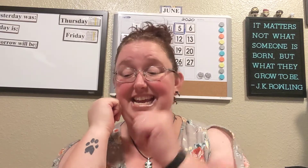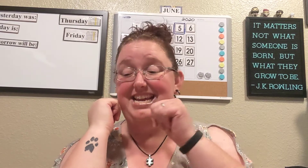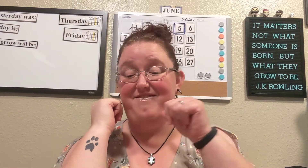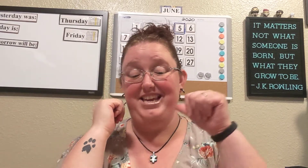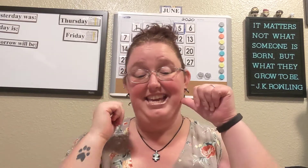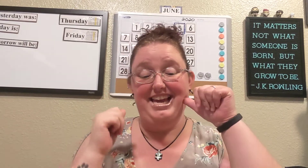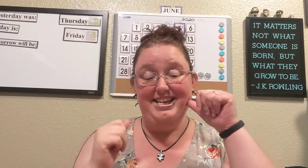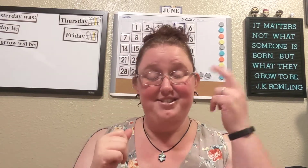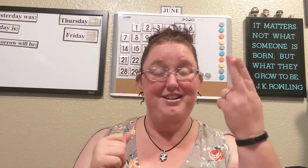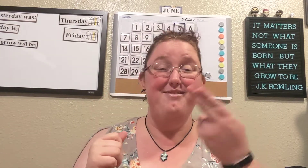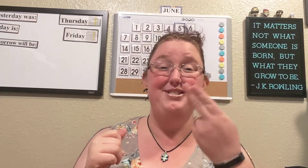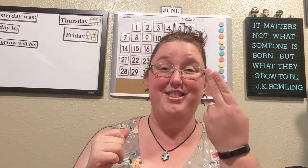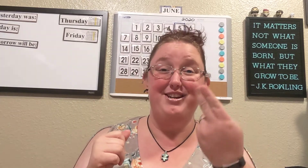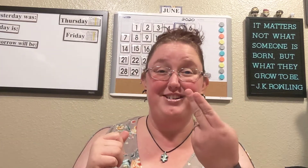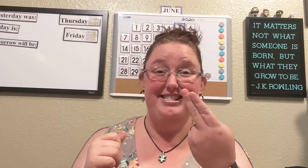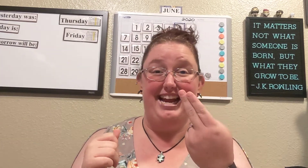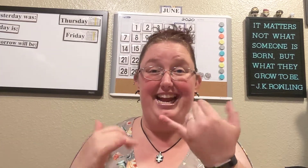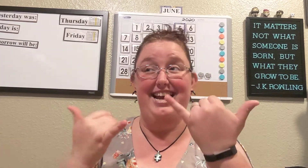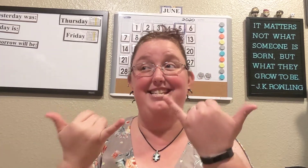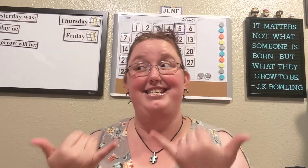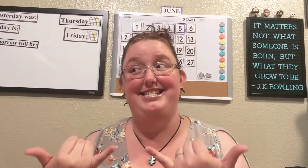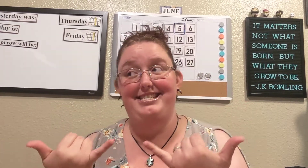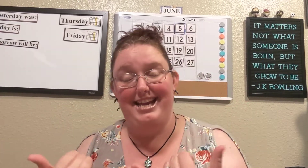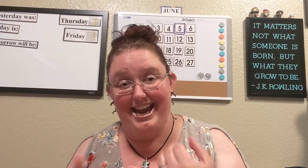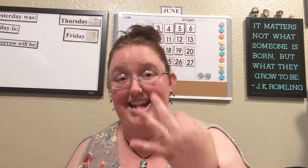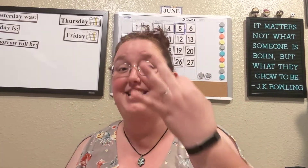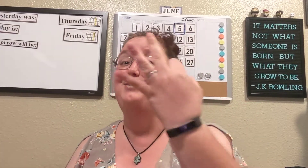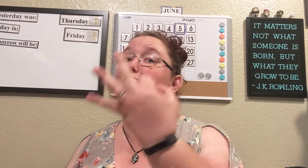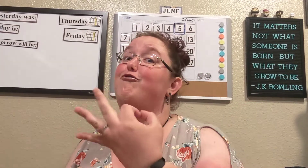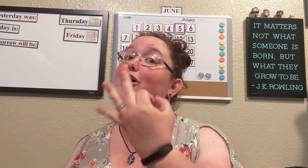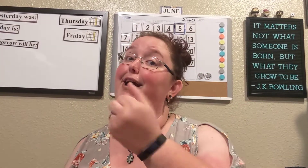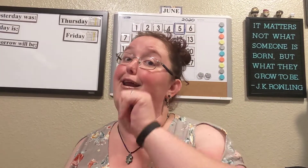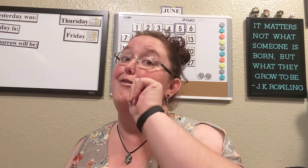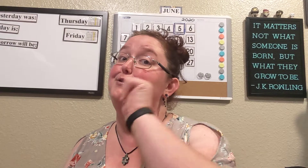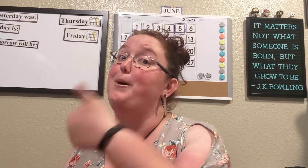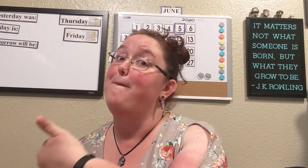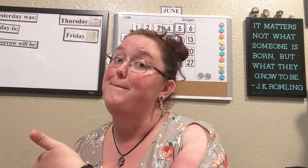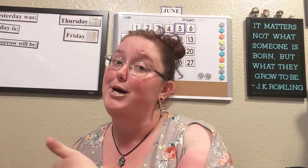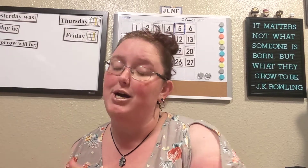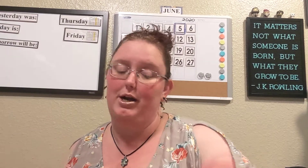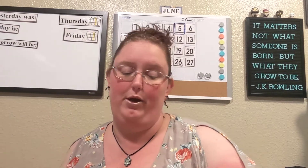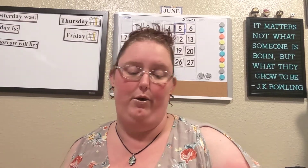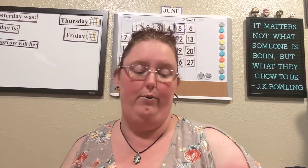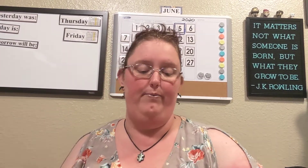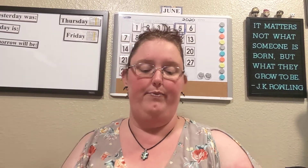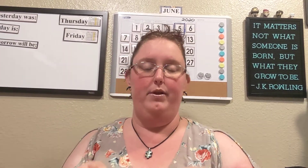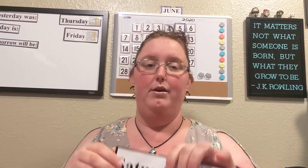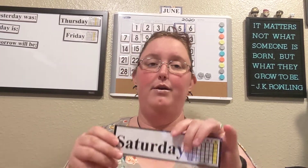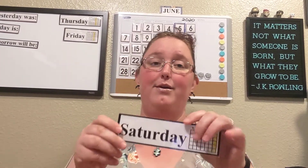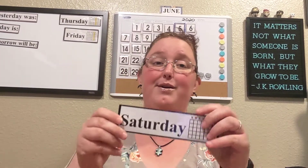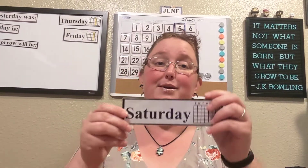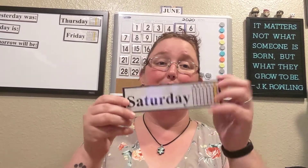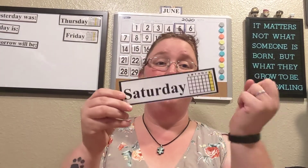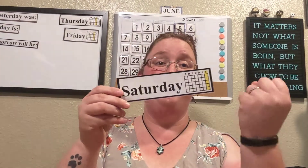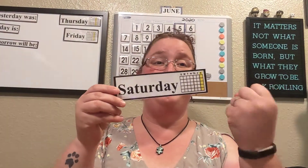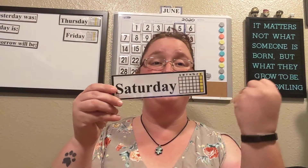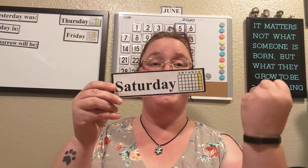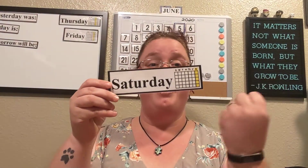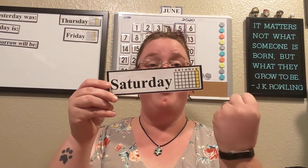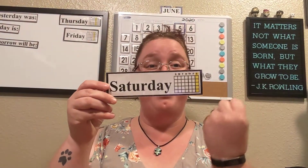If yesterday was Thursday and today is Friday, then tomorrow will be